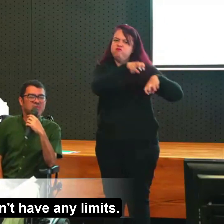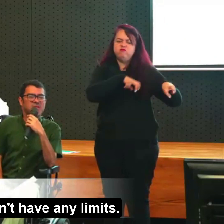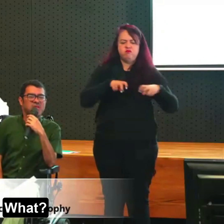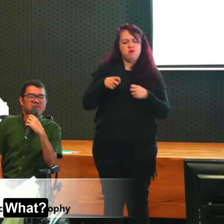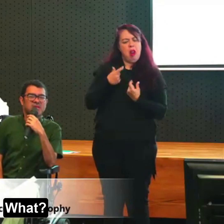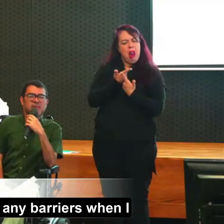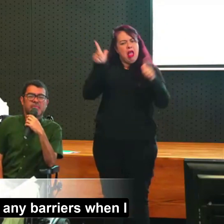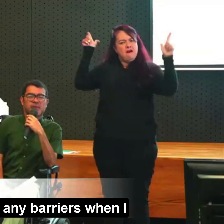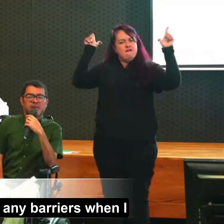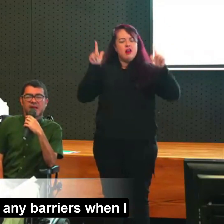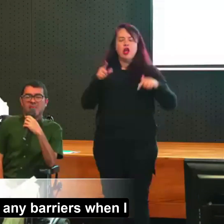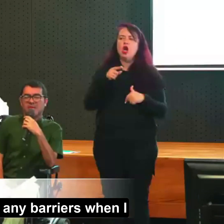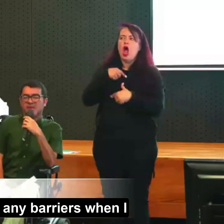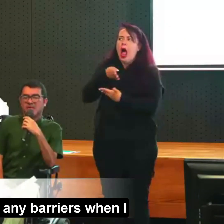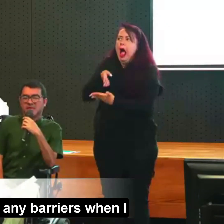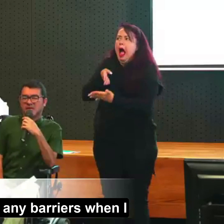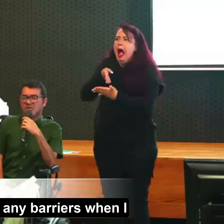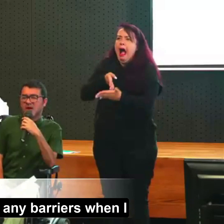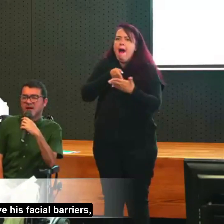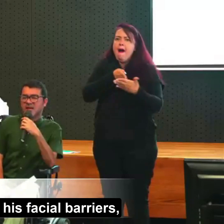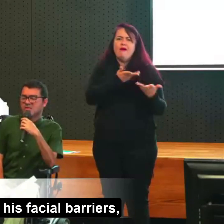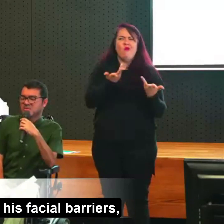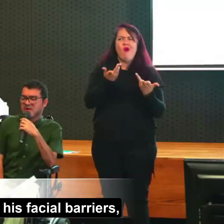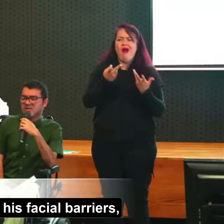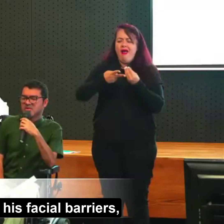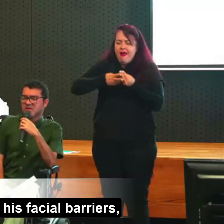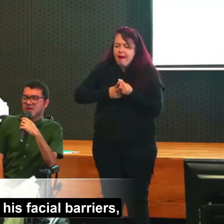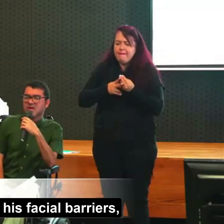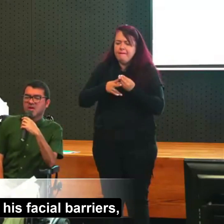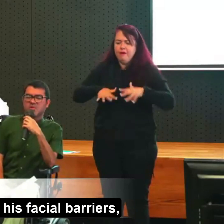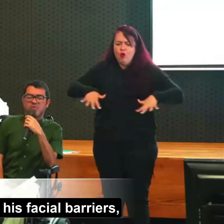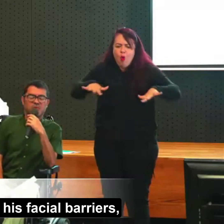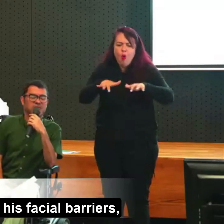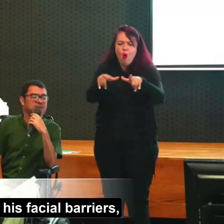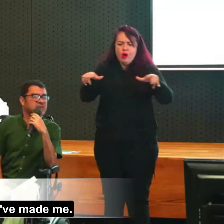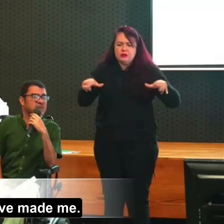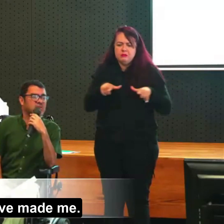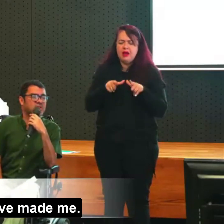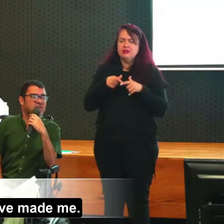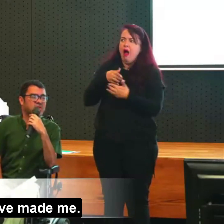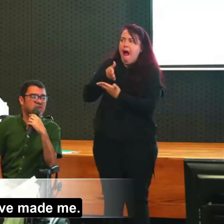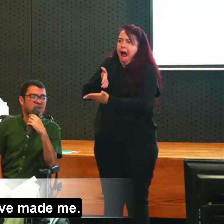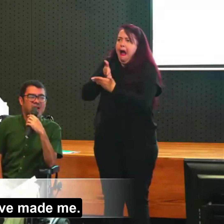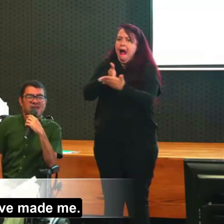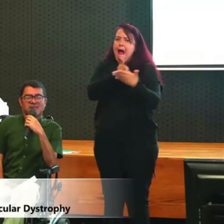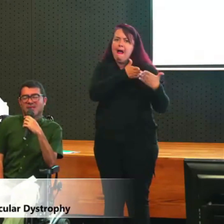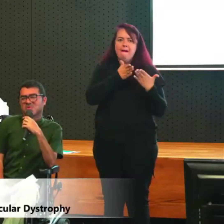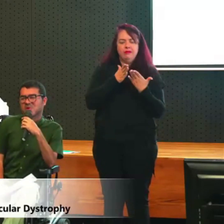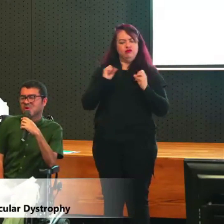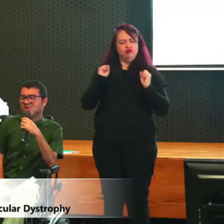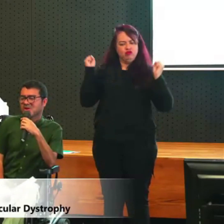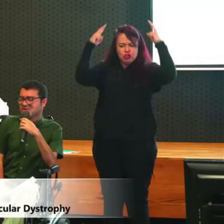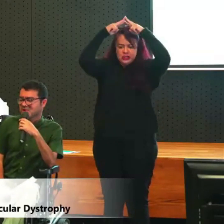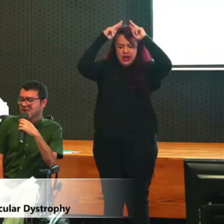any limits, where I don't have any barriers, when I don't have spatial barriers. You've made